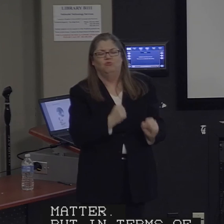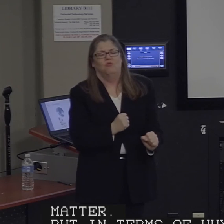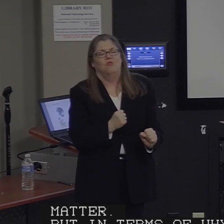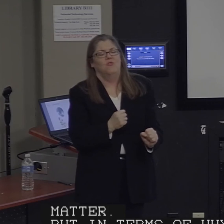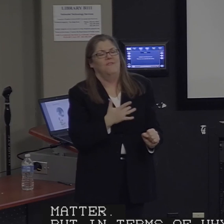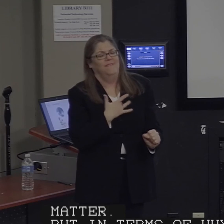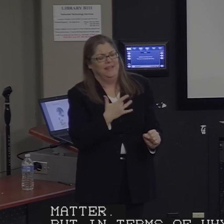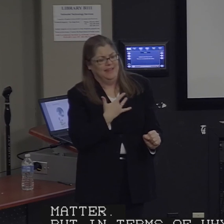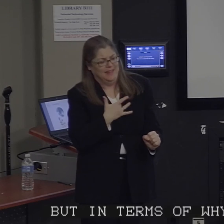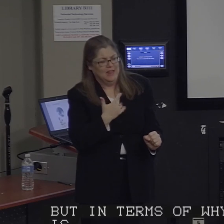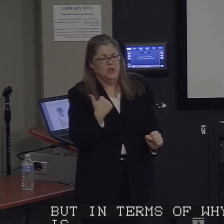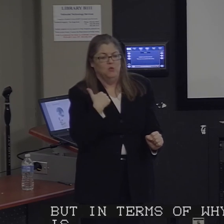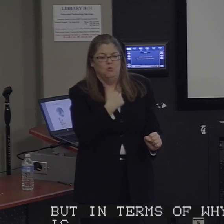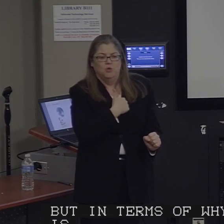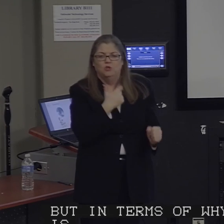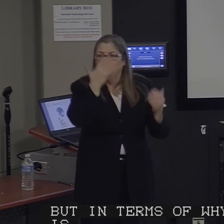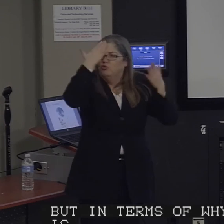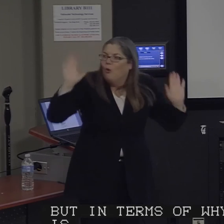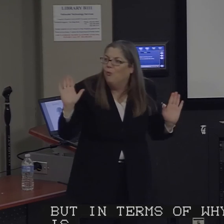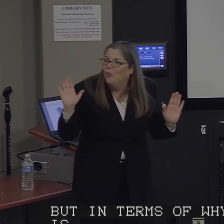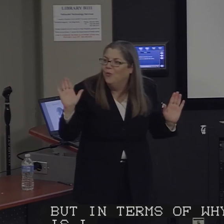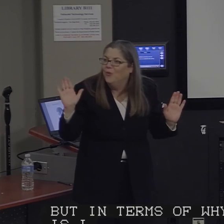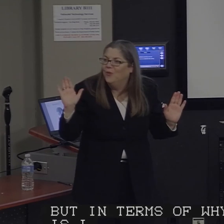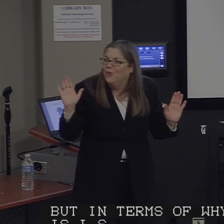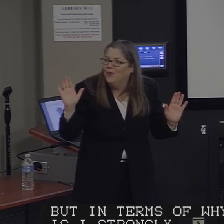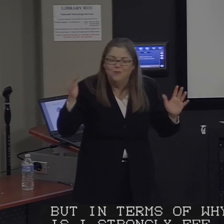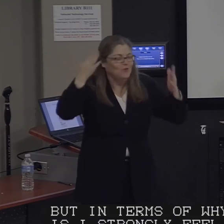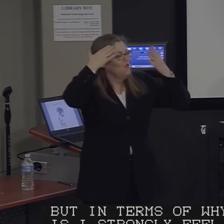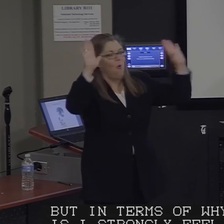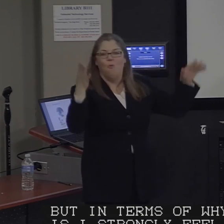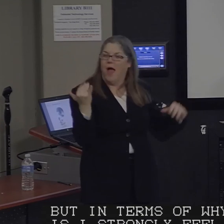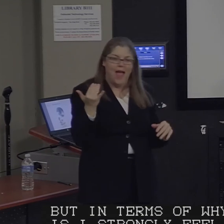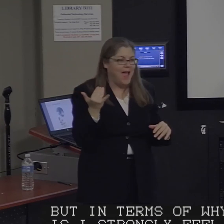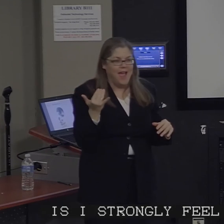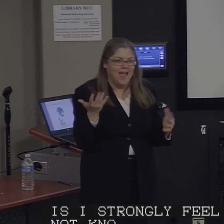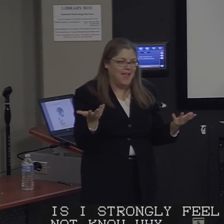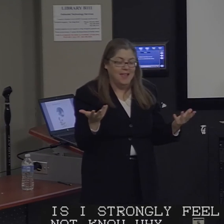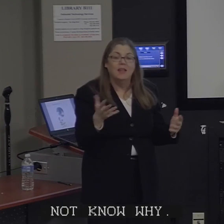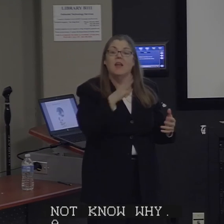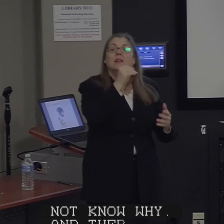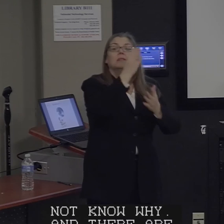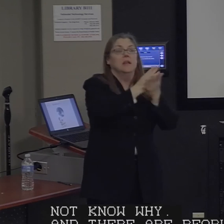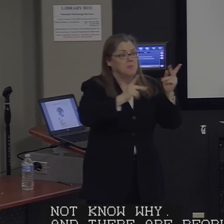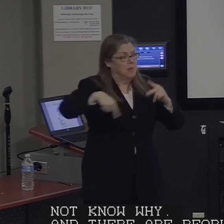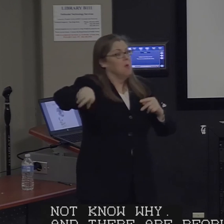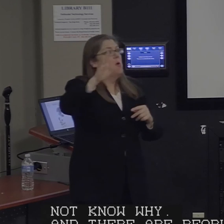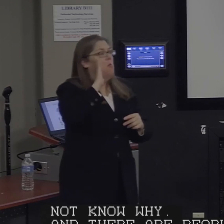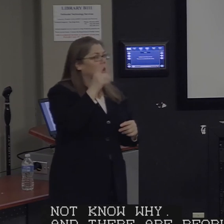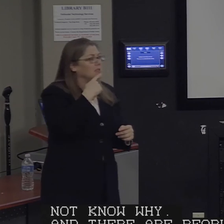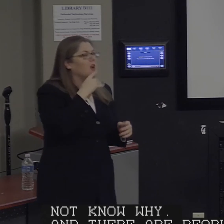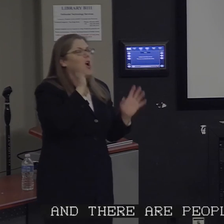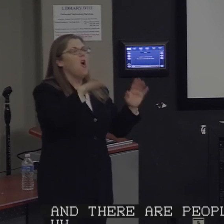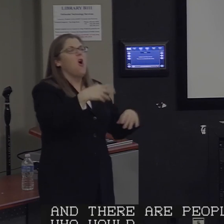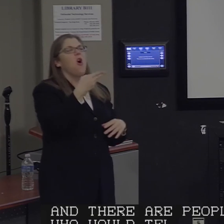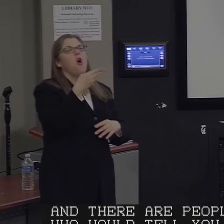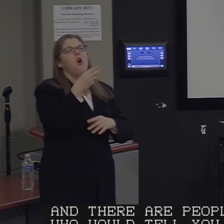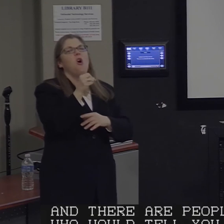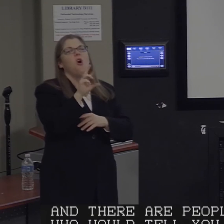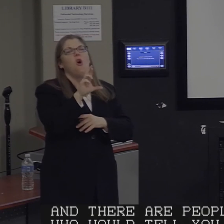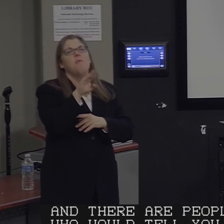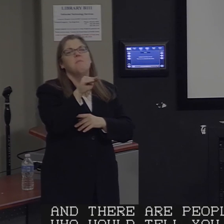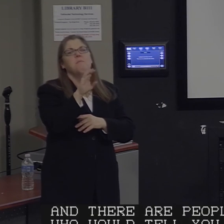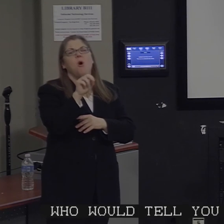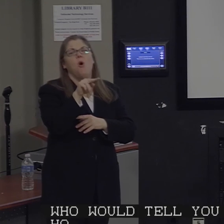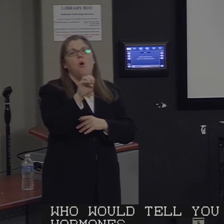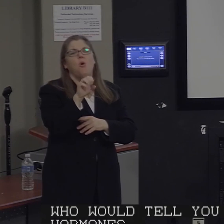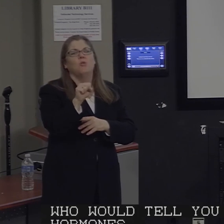we do not know why. And there are people out there who would tell you, oh, it's hormones. The